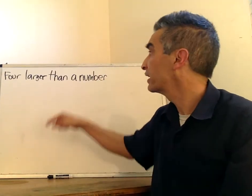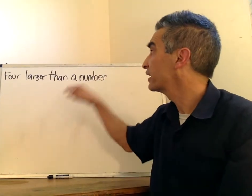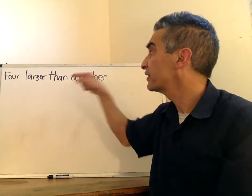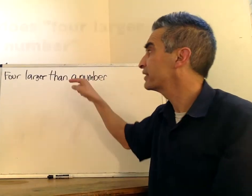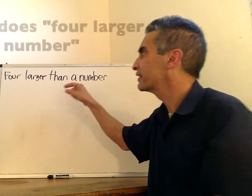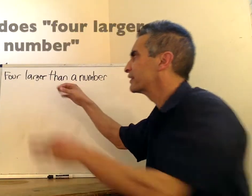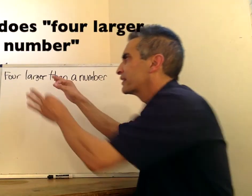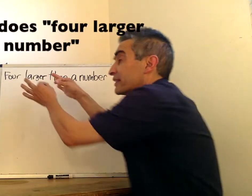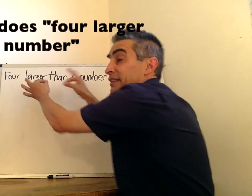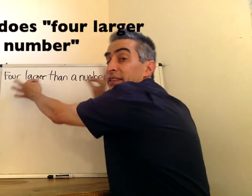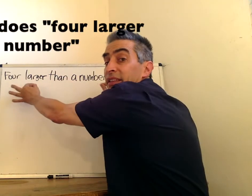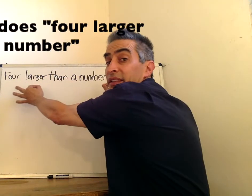Another example.